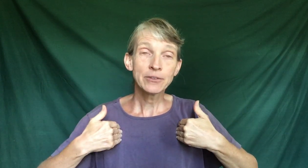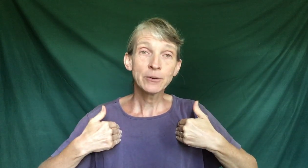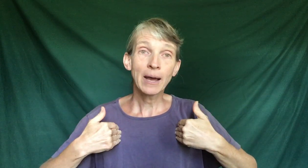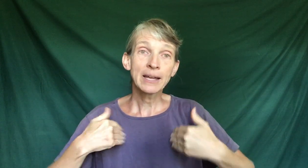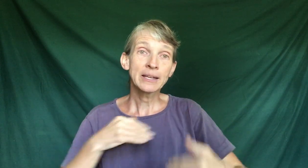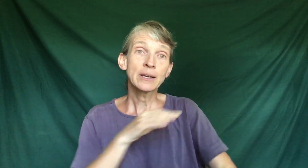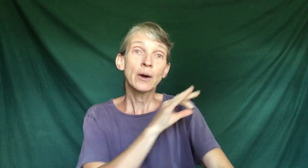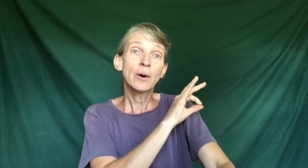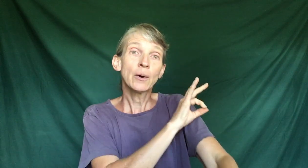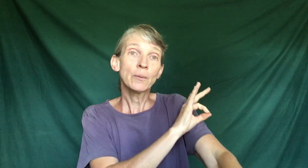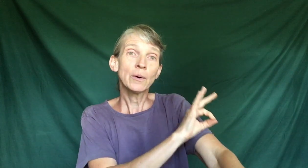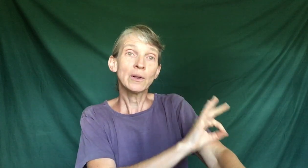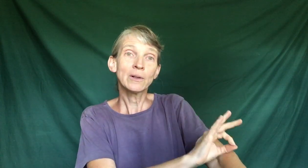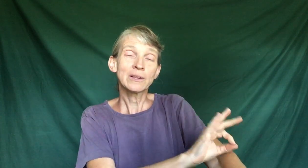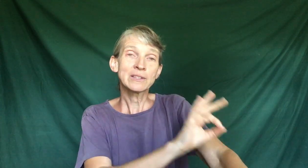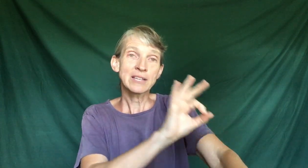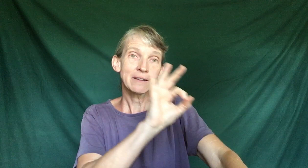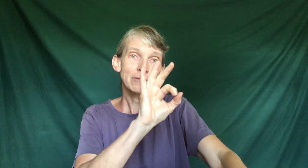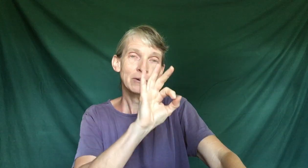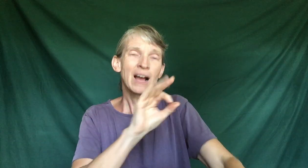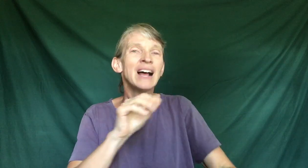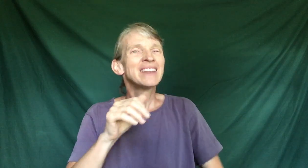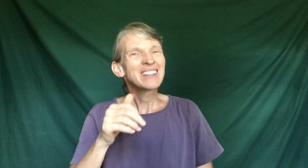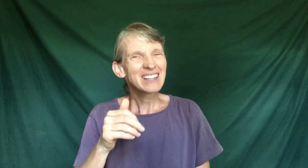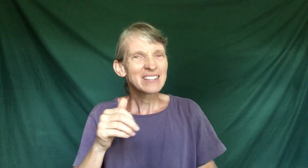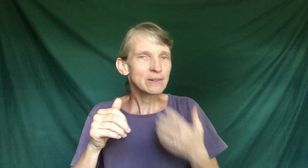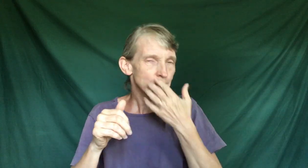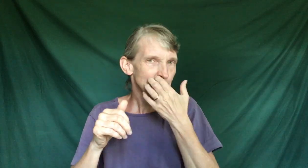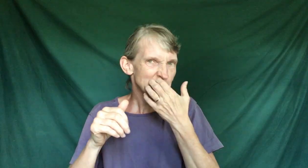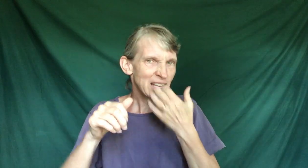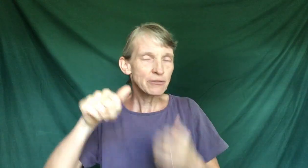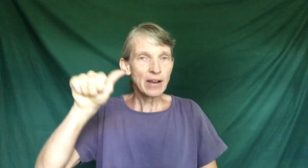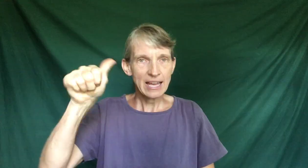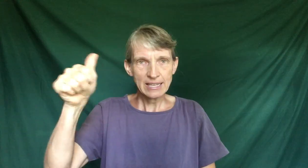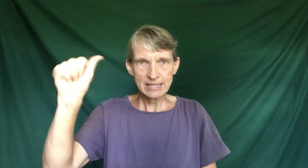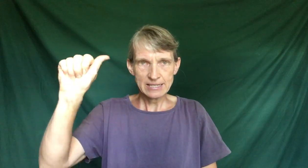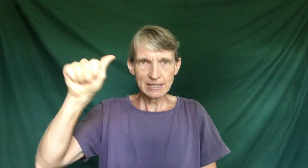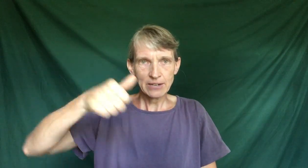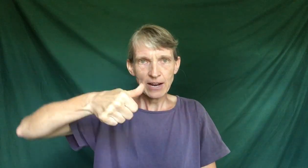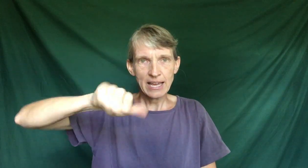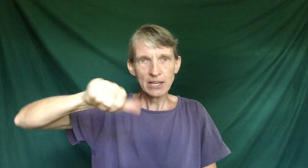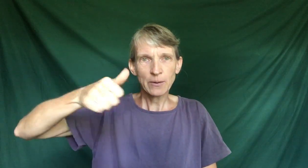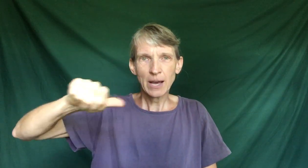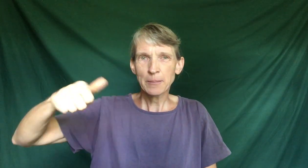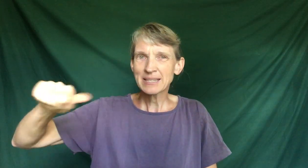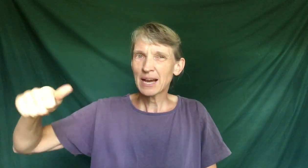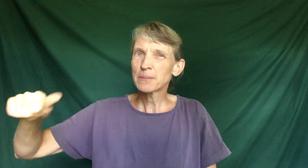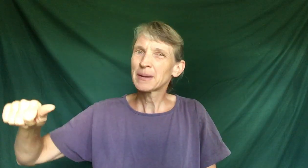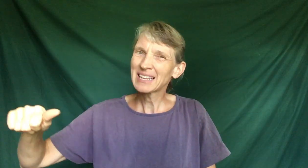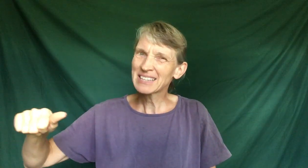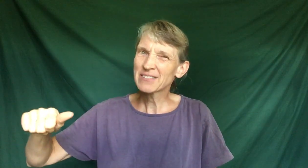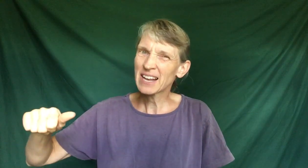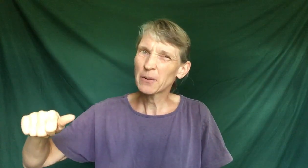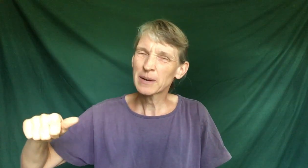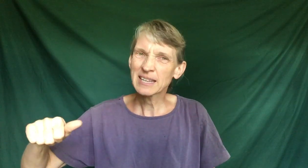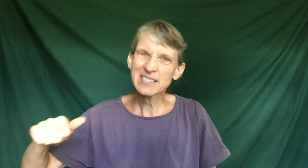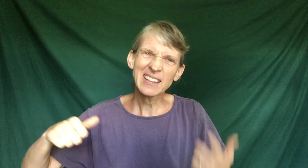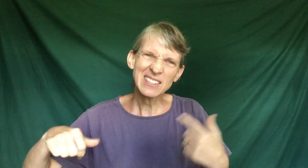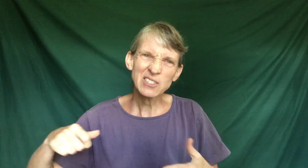you any wool? And the sign for any is a letter A going up and down, but I leave that out when I sign this song